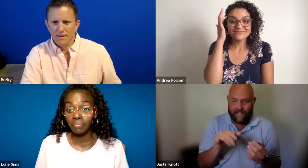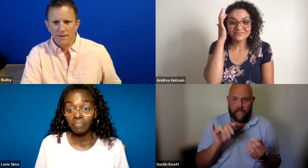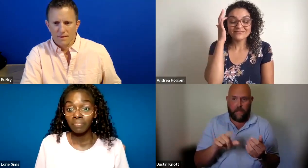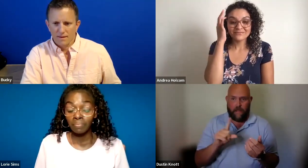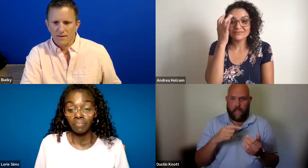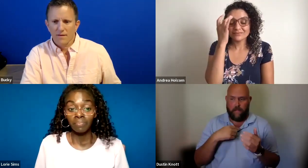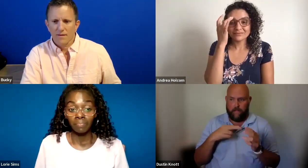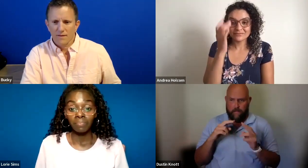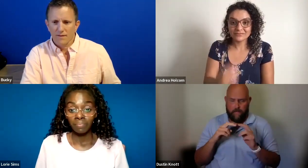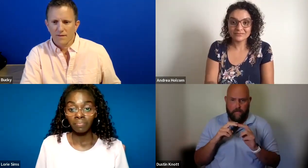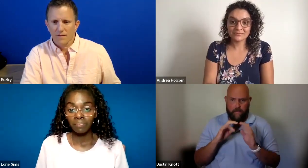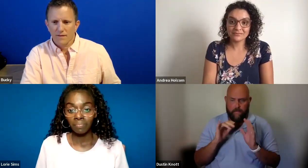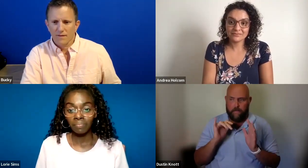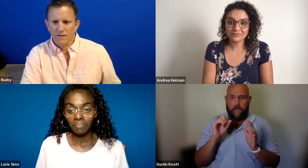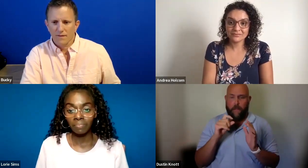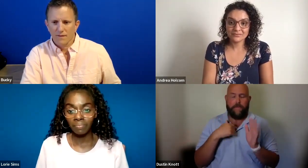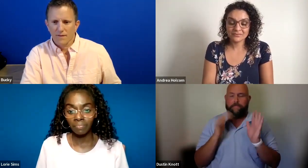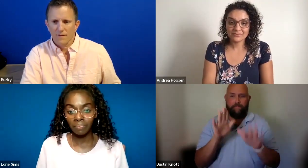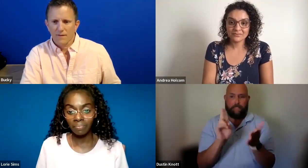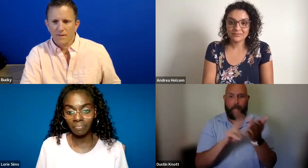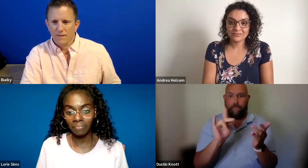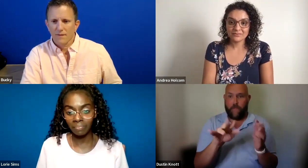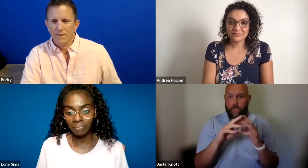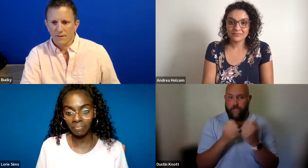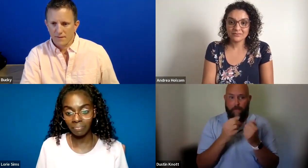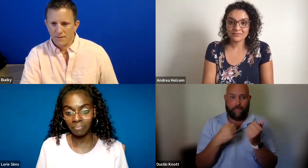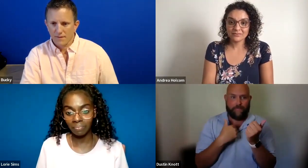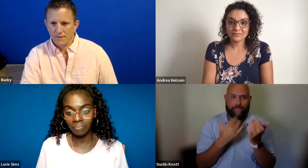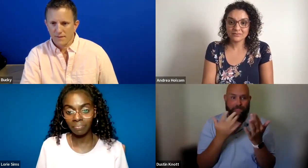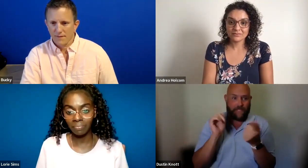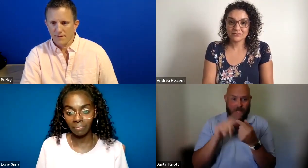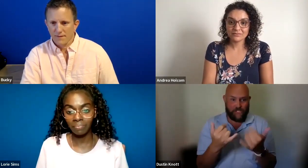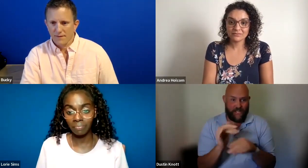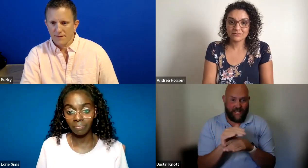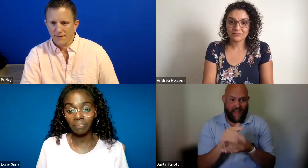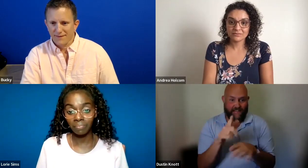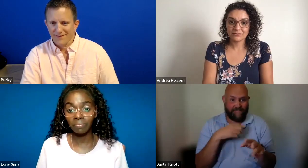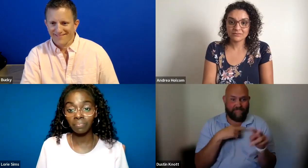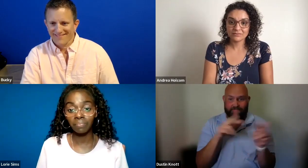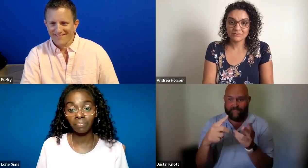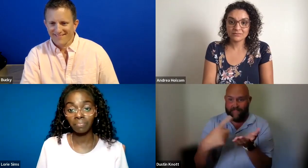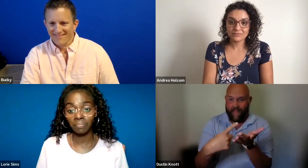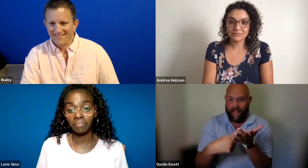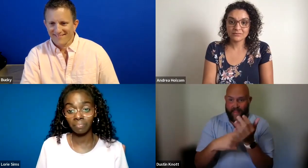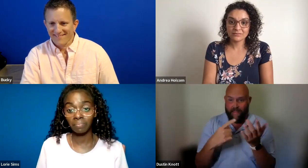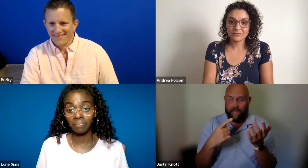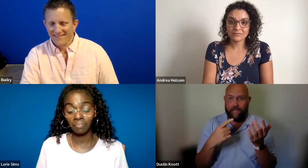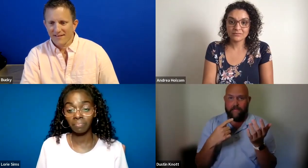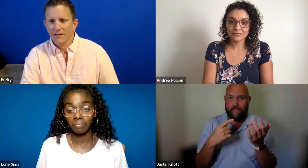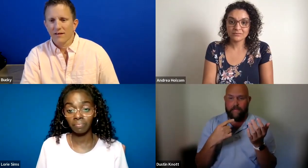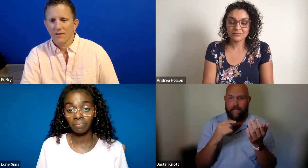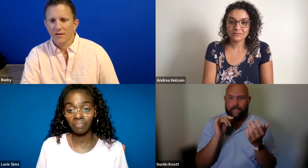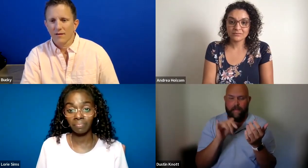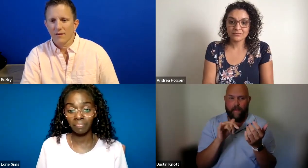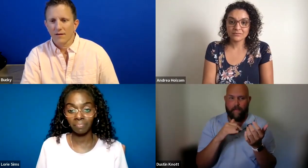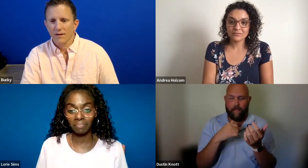happen here? Like all of the things that you've recently alluded to, those thoughts crossed my mind as well. And so I just signed up for this, and I was really looking